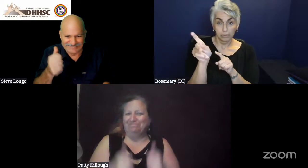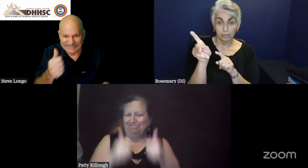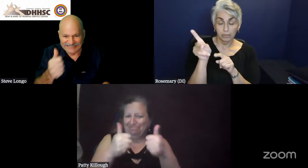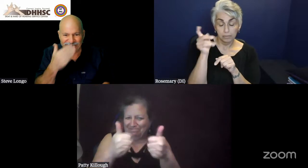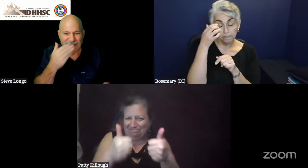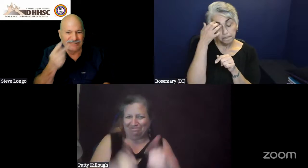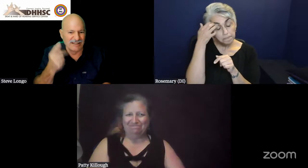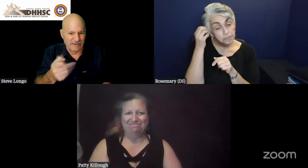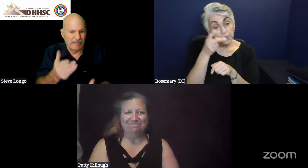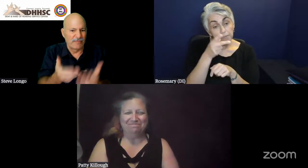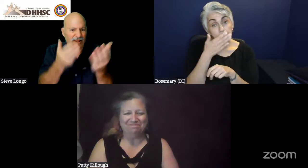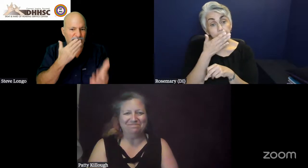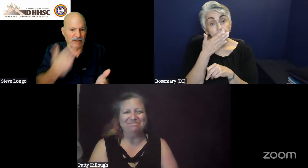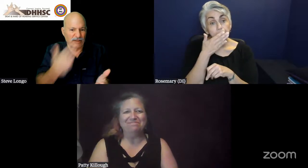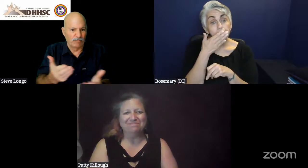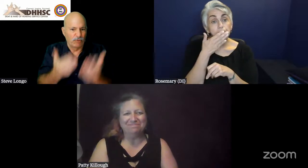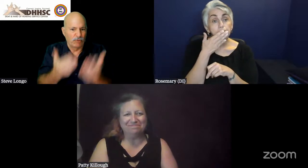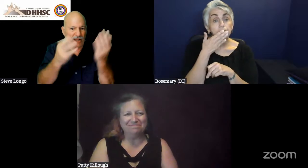And Patty said, okay, great.